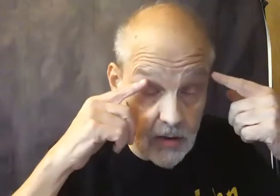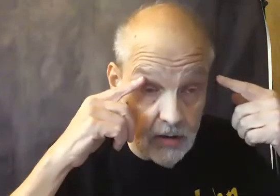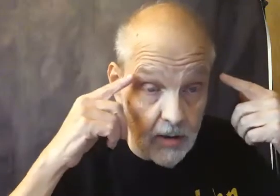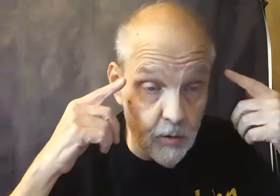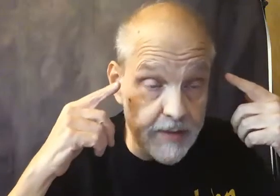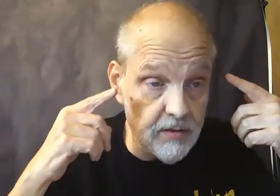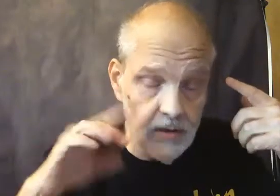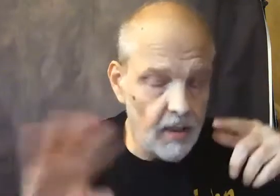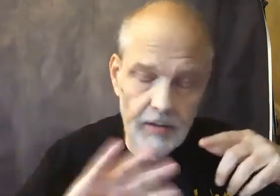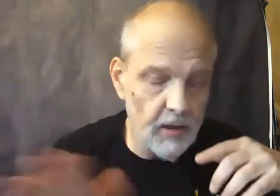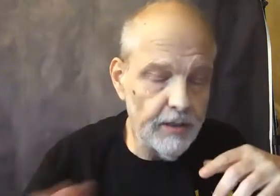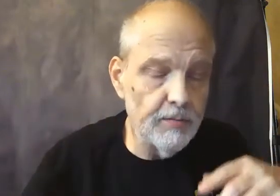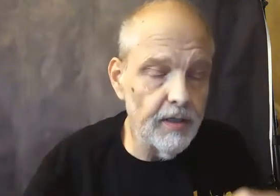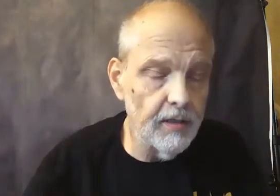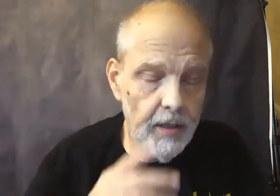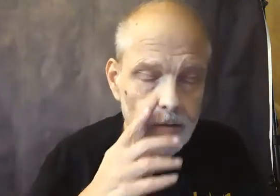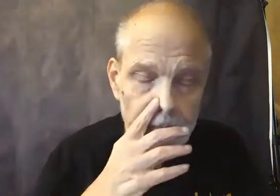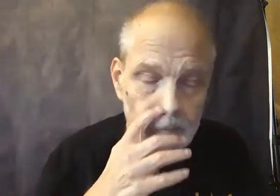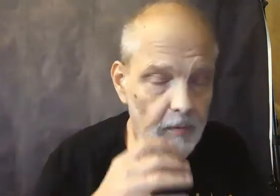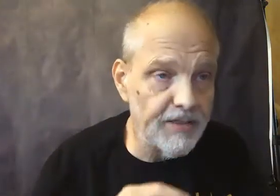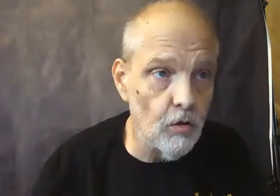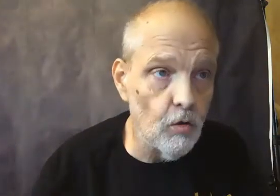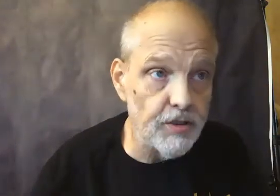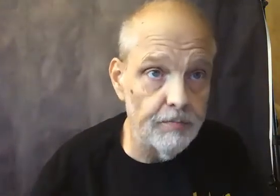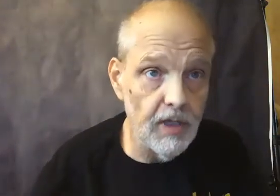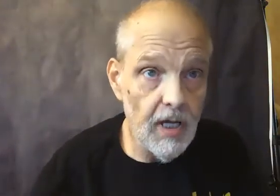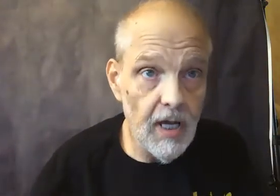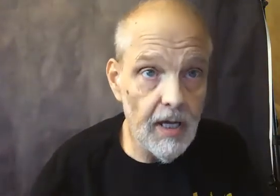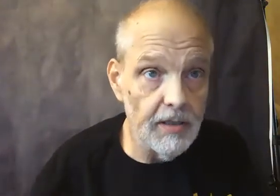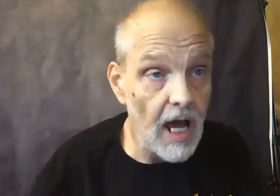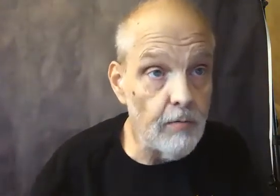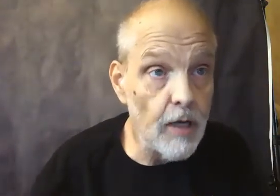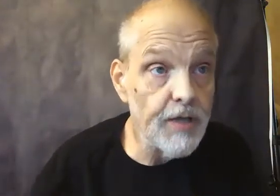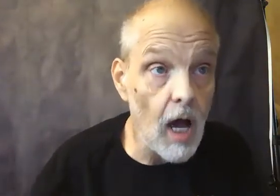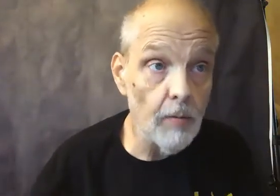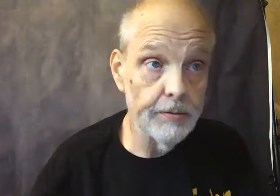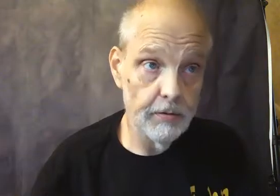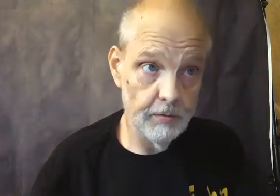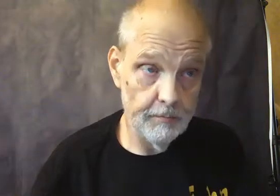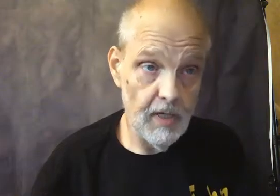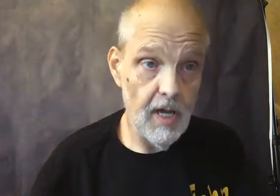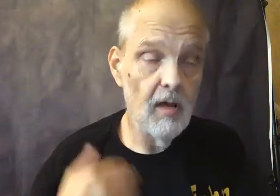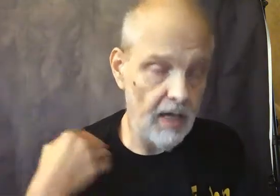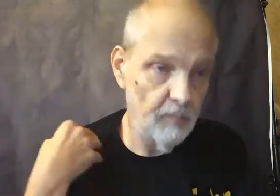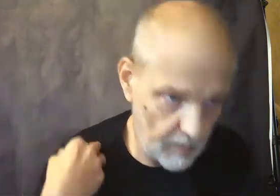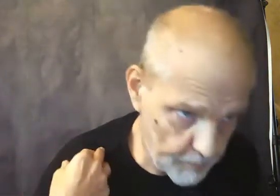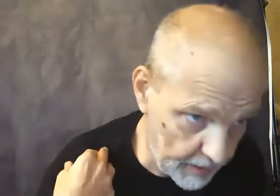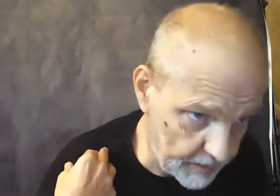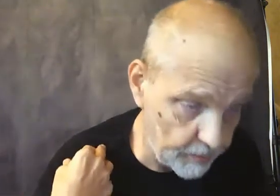A WH, not a WH, but a yes, no question is eyebrows up and body tilted